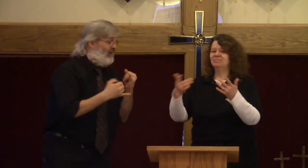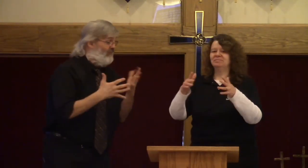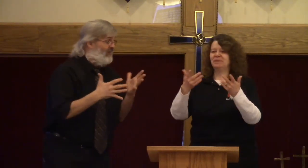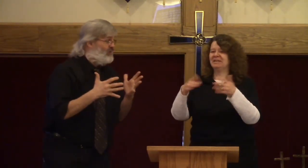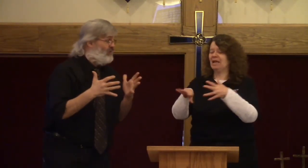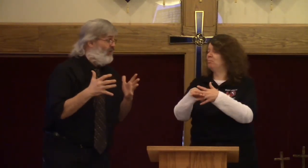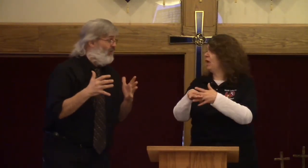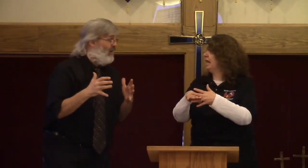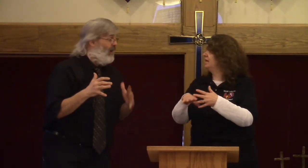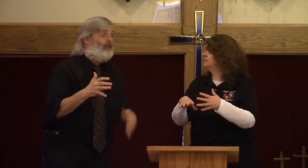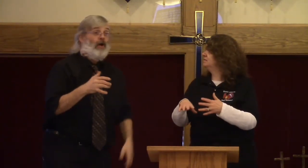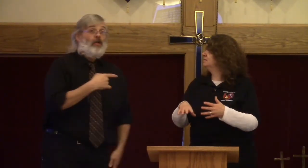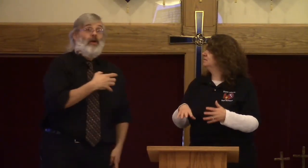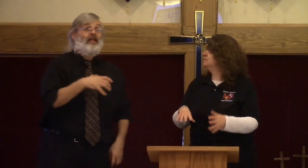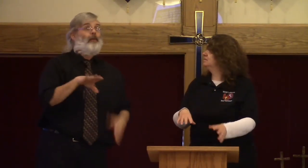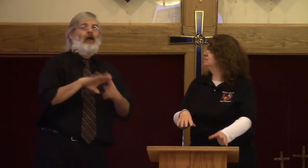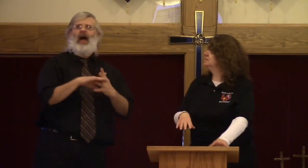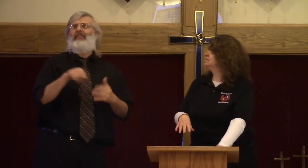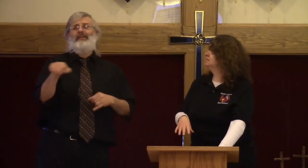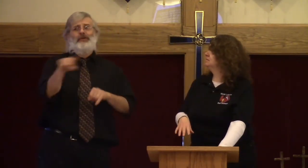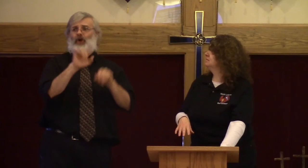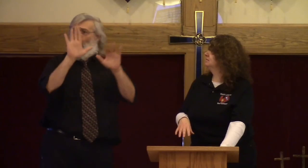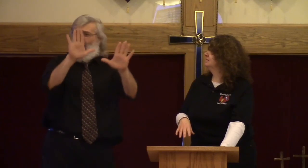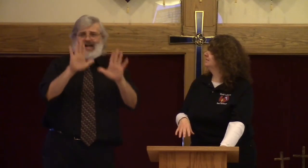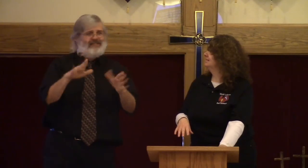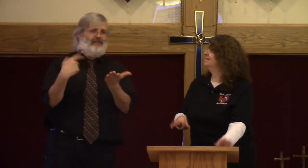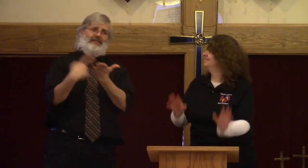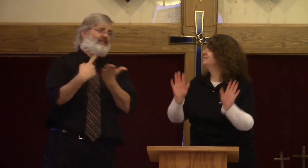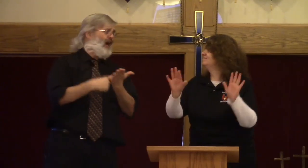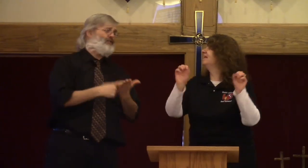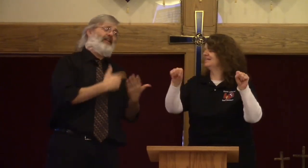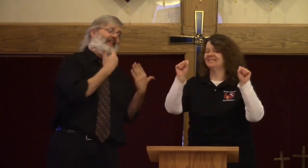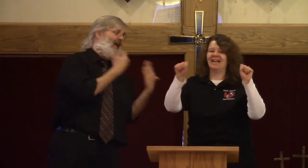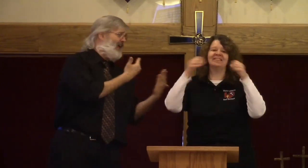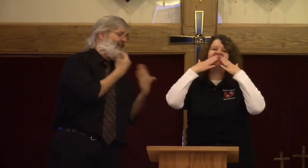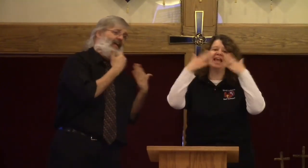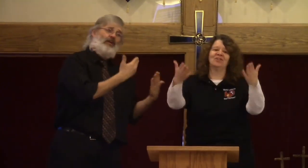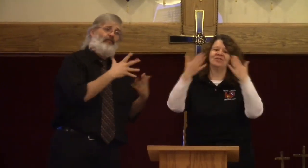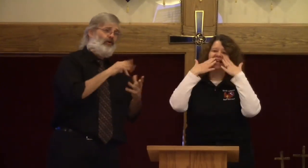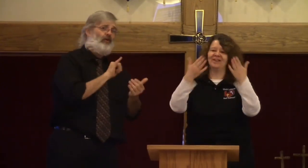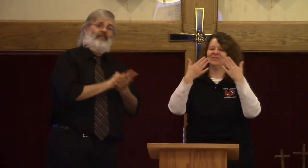Picture or this was awesome discussion. Thank you for doing.